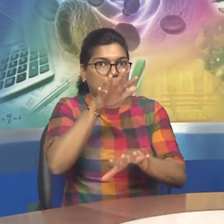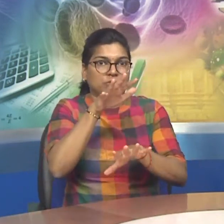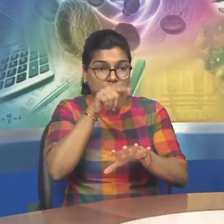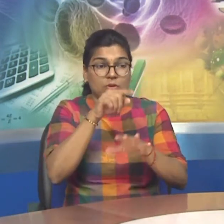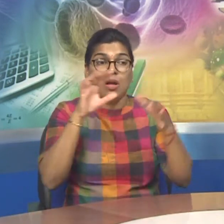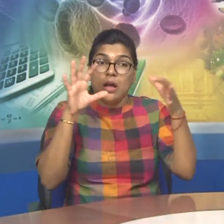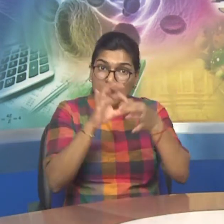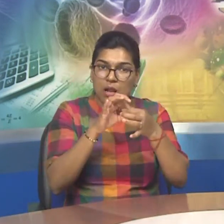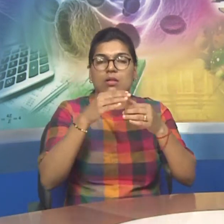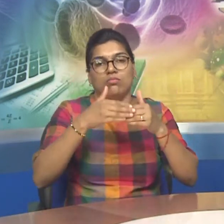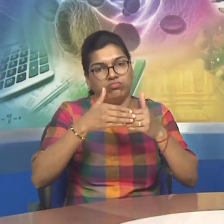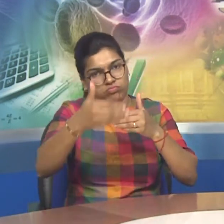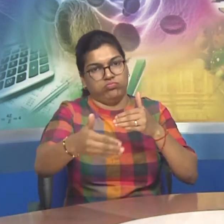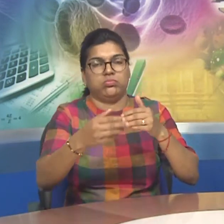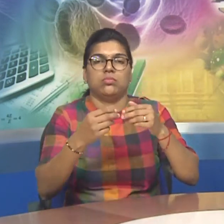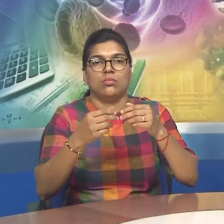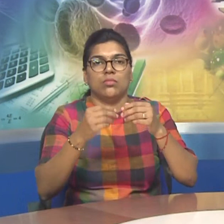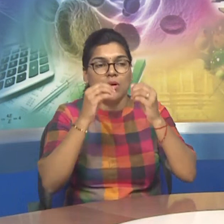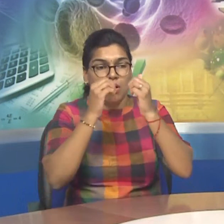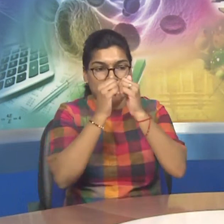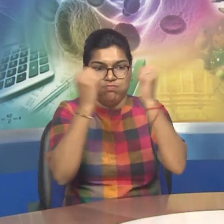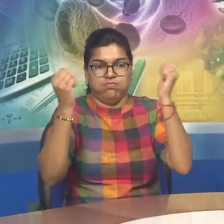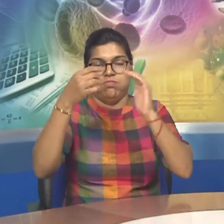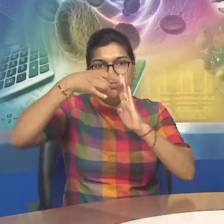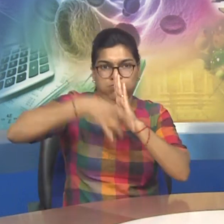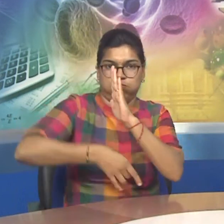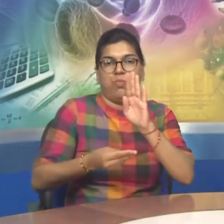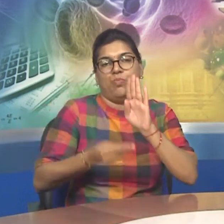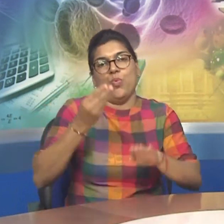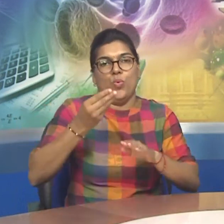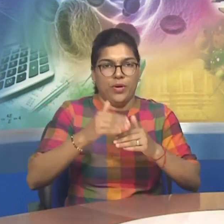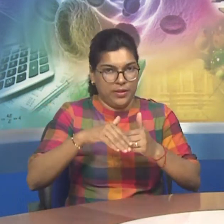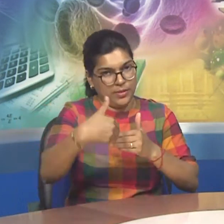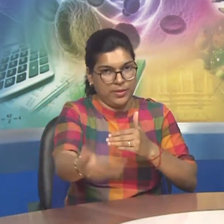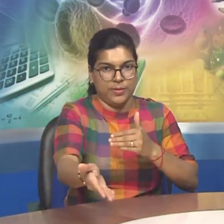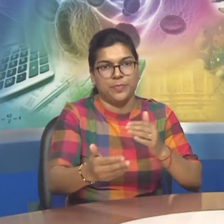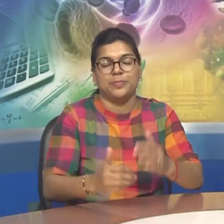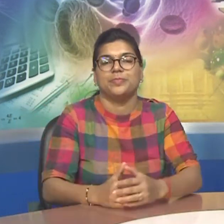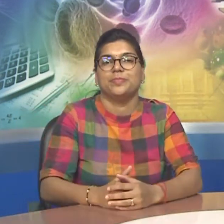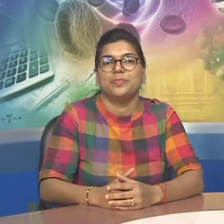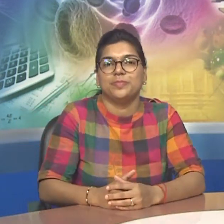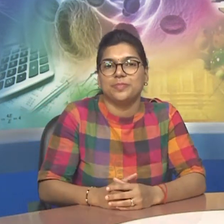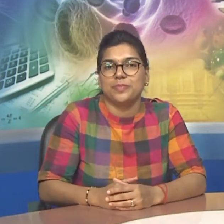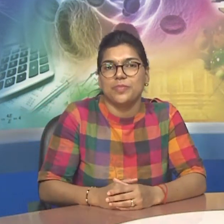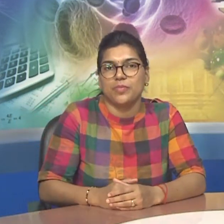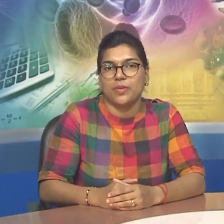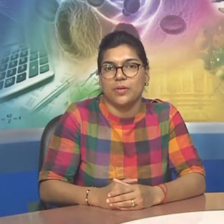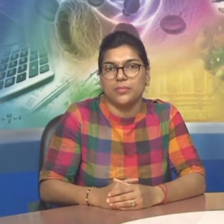truth, and we will understand the abstract meaning of this poem.